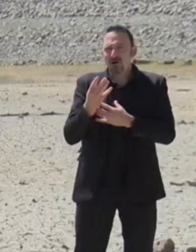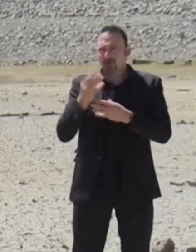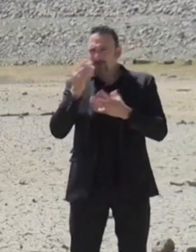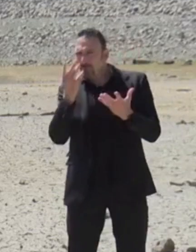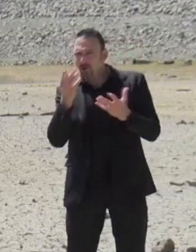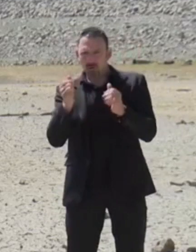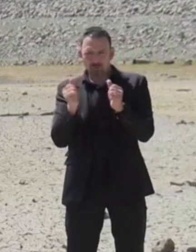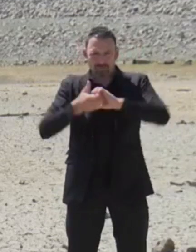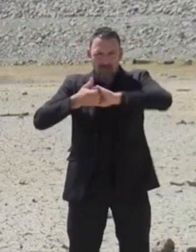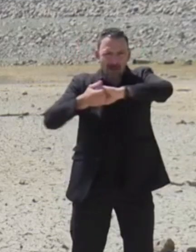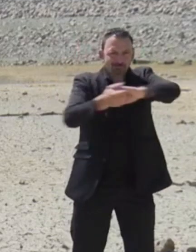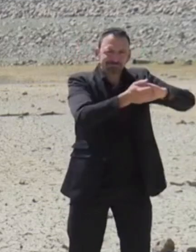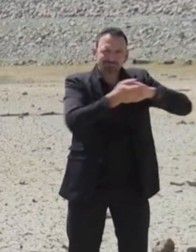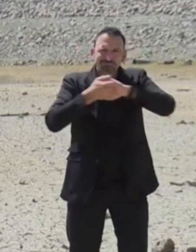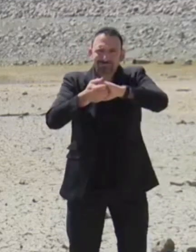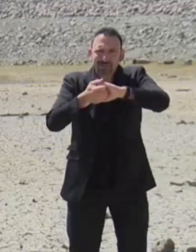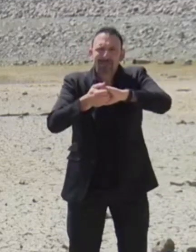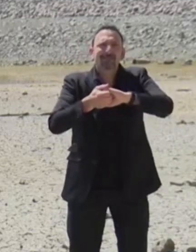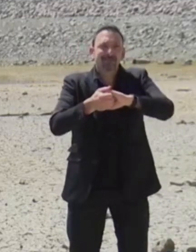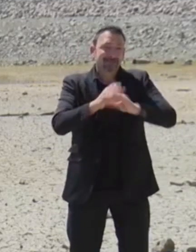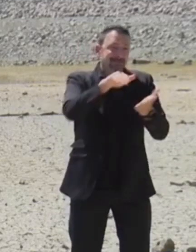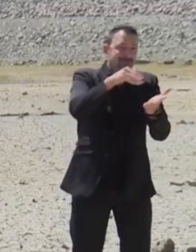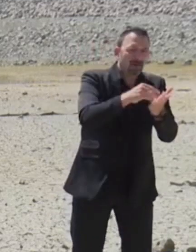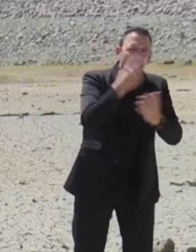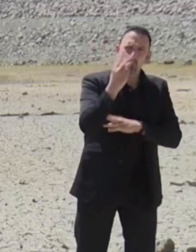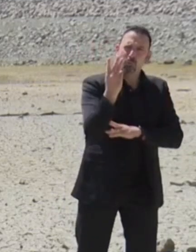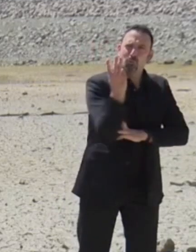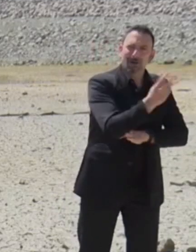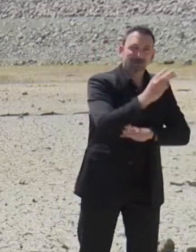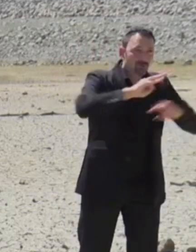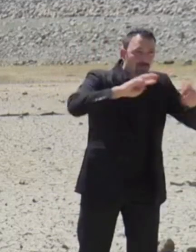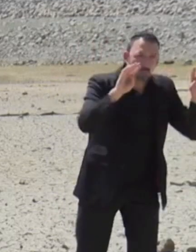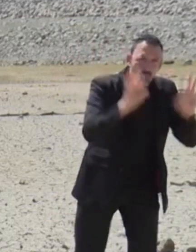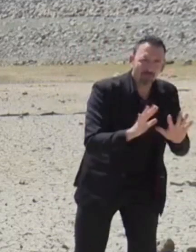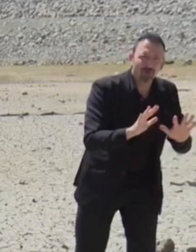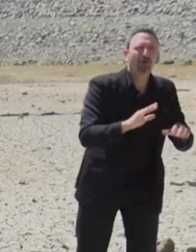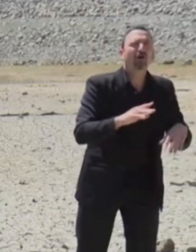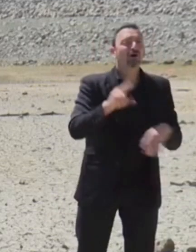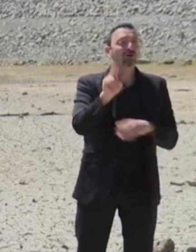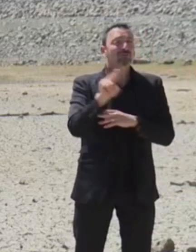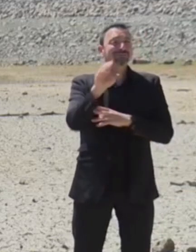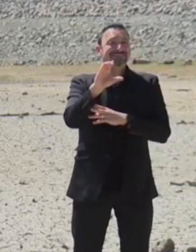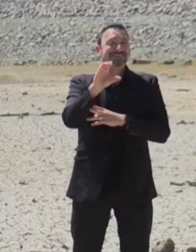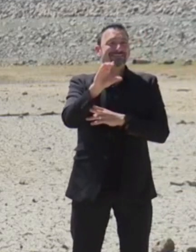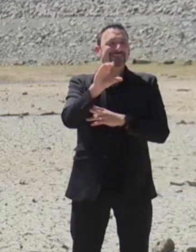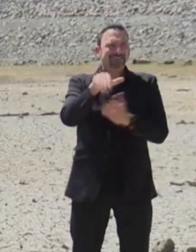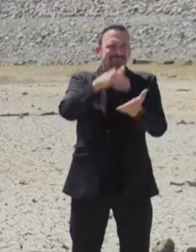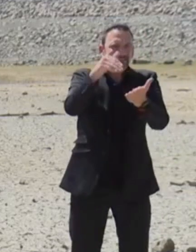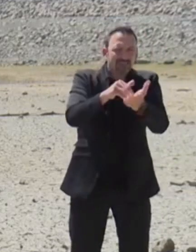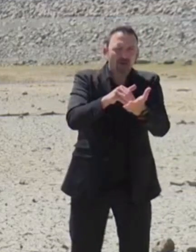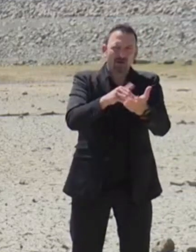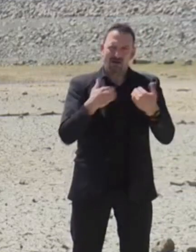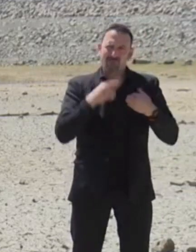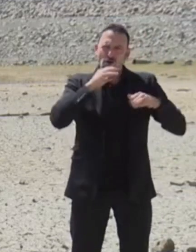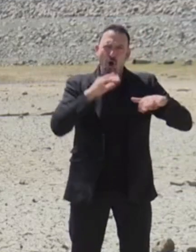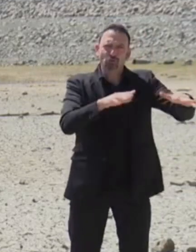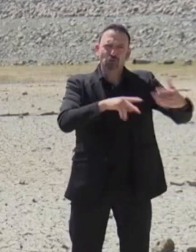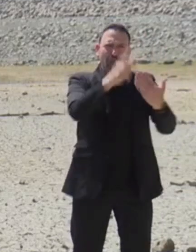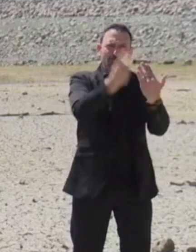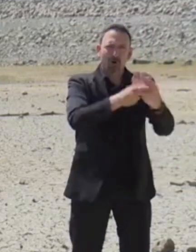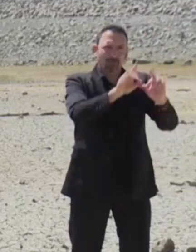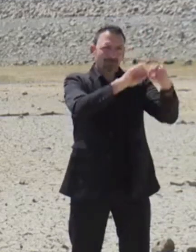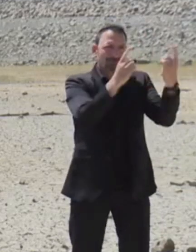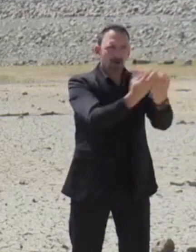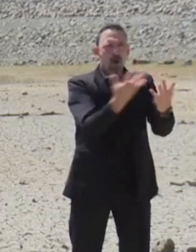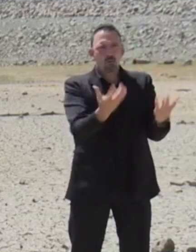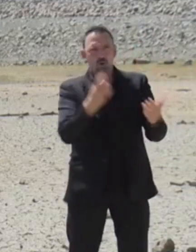with partners including the Center for Western Weather and Water Extremes at UC San Diego's Scripps Institution of Oceanography. I'd like to acknowledge